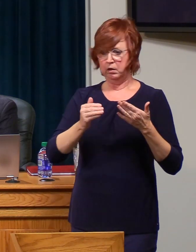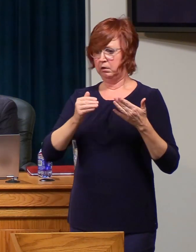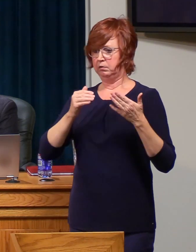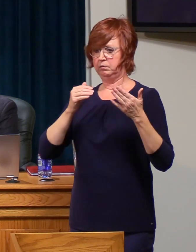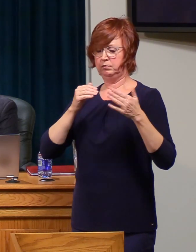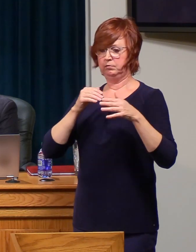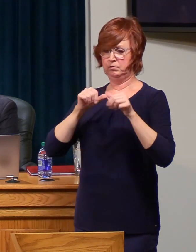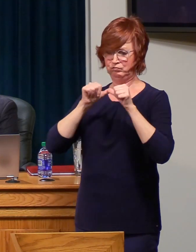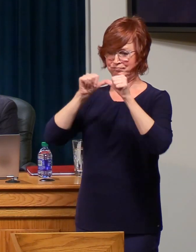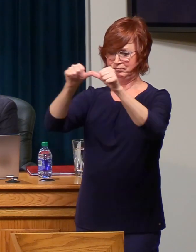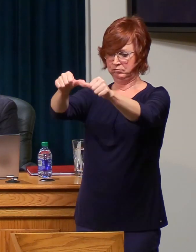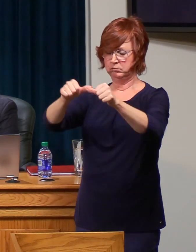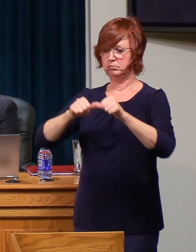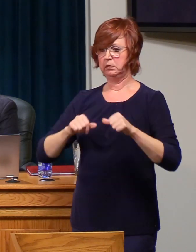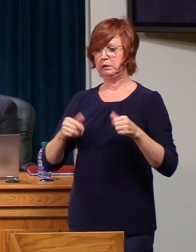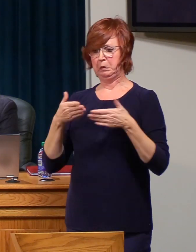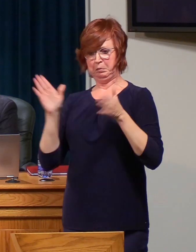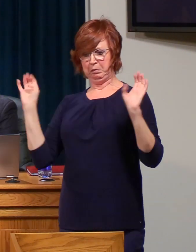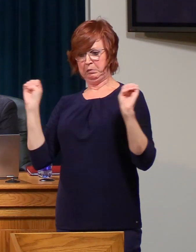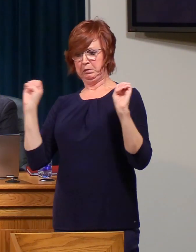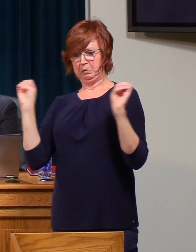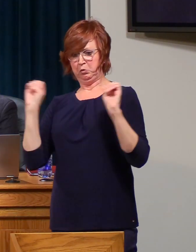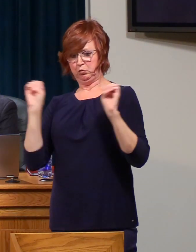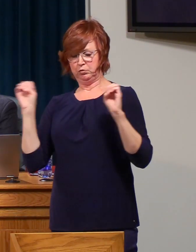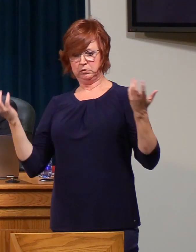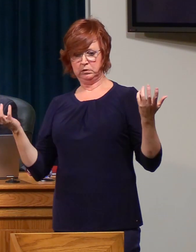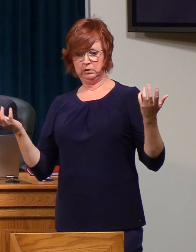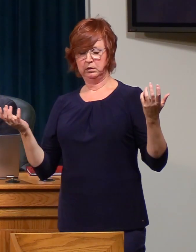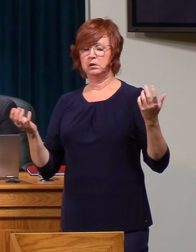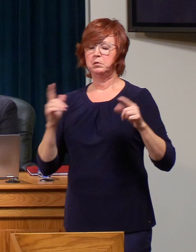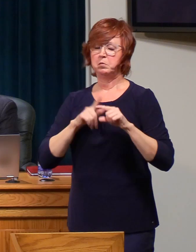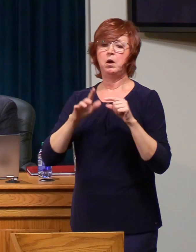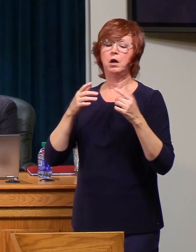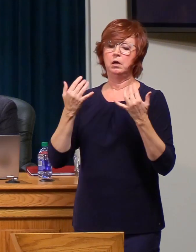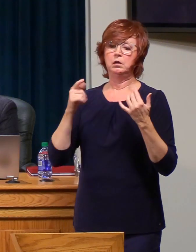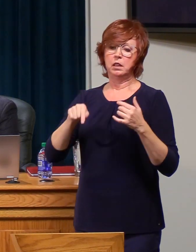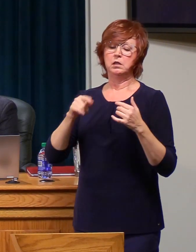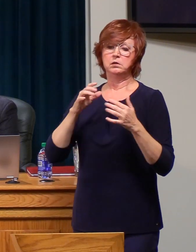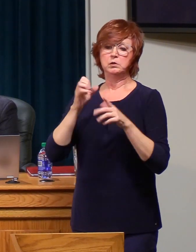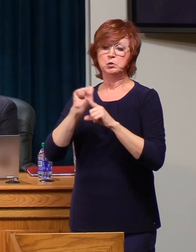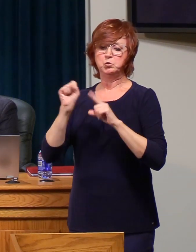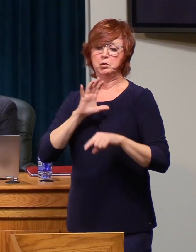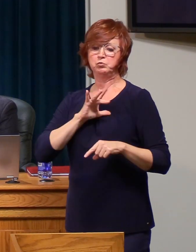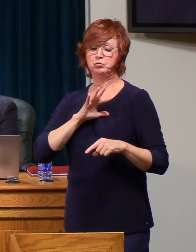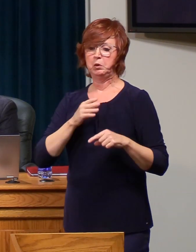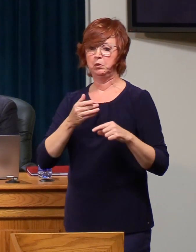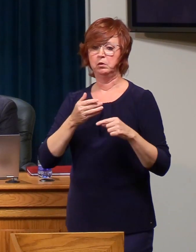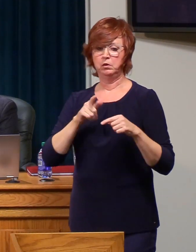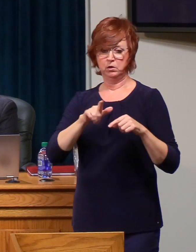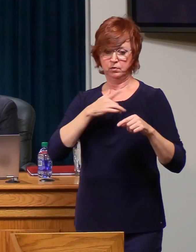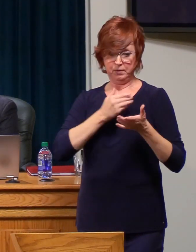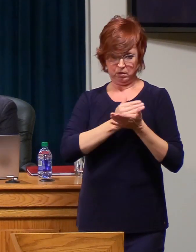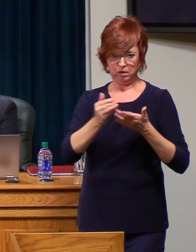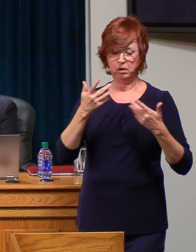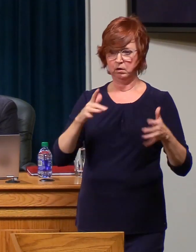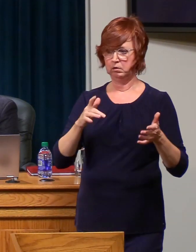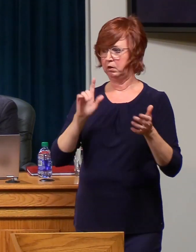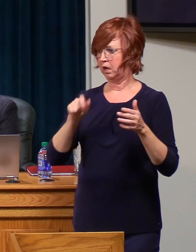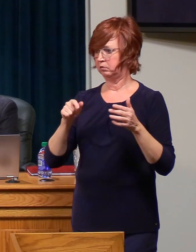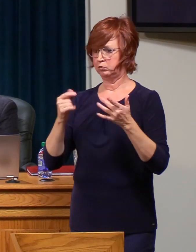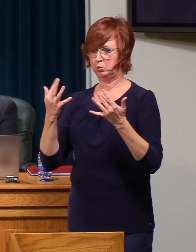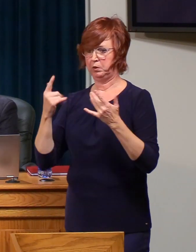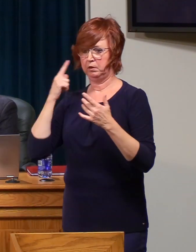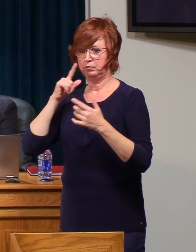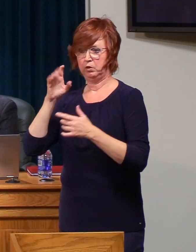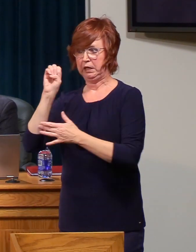emergencies. And in this circumstance, employees would have immediate access to new federal employment insurance